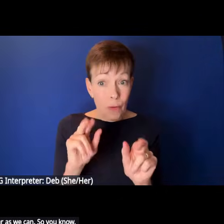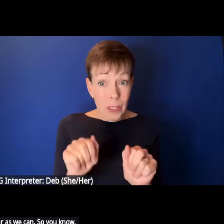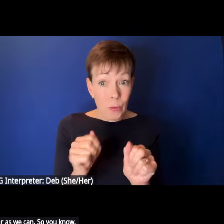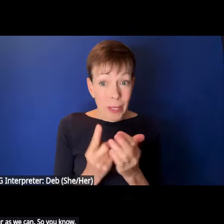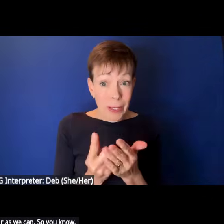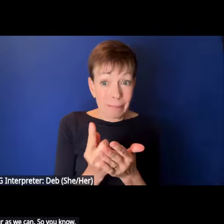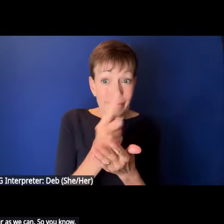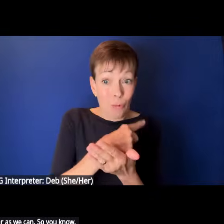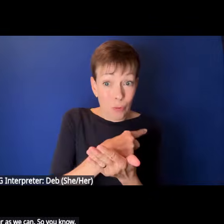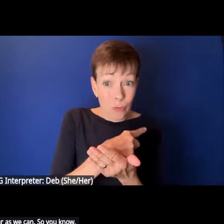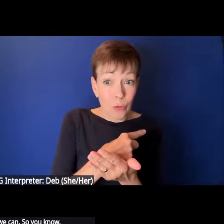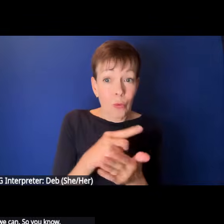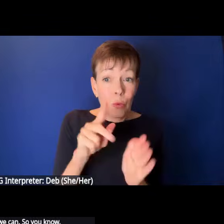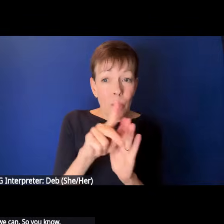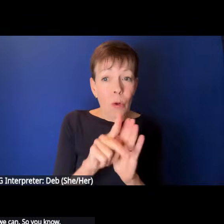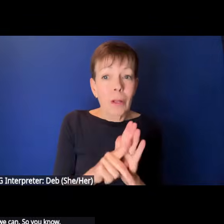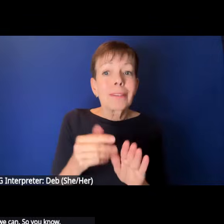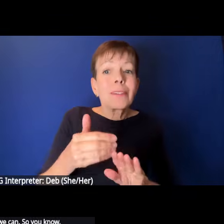go into a new school year.